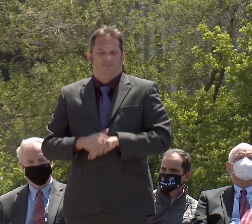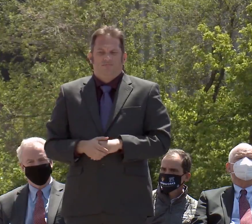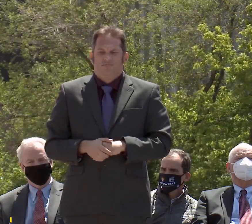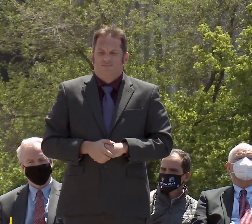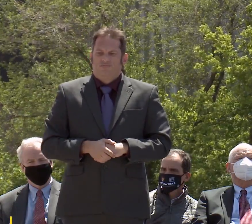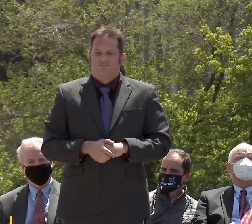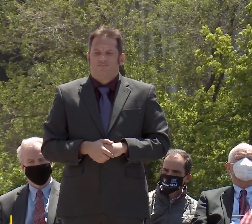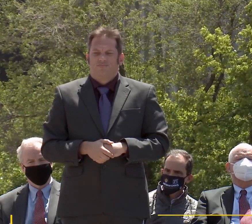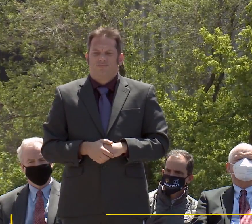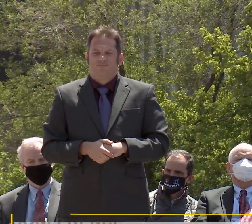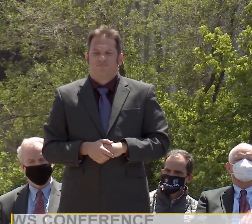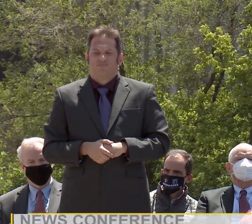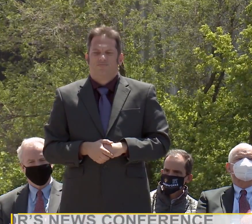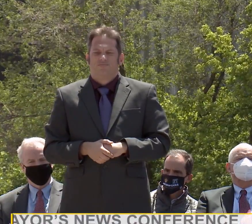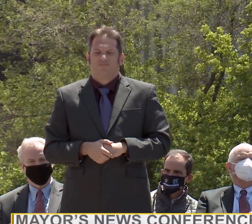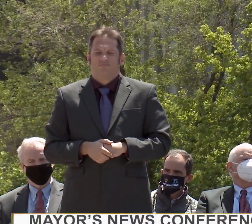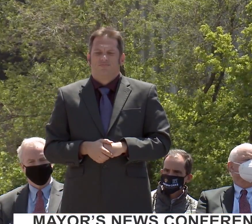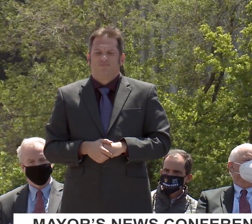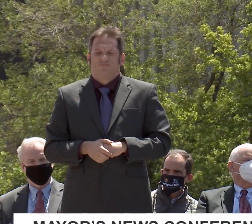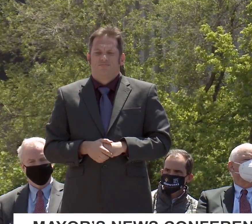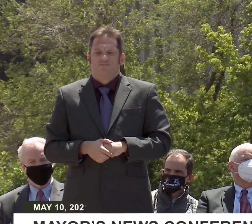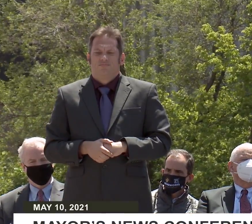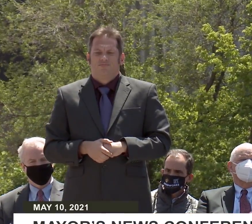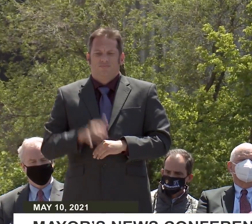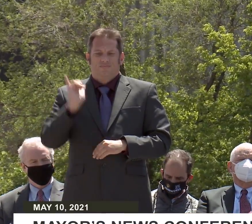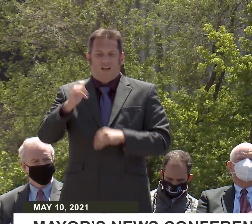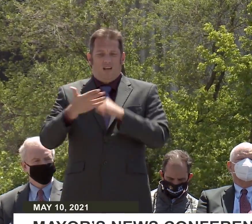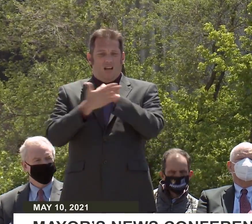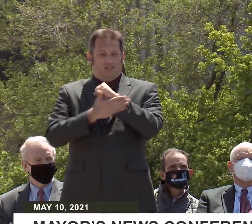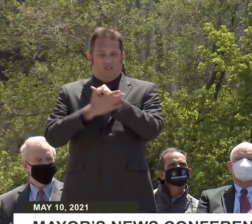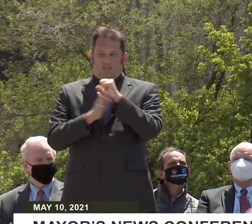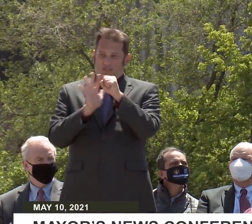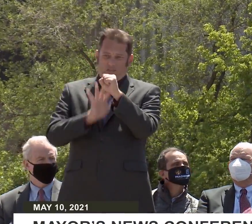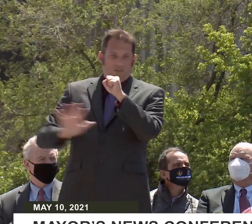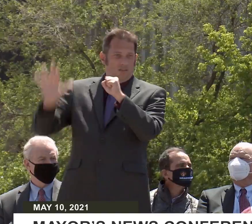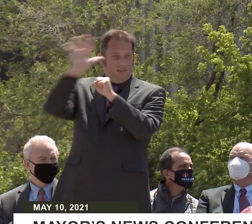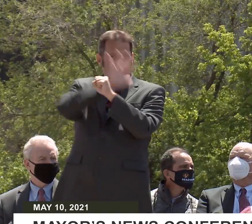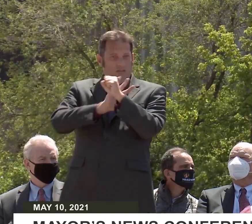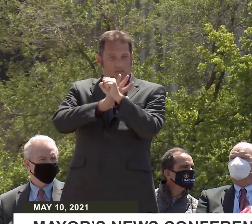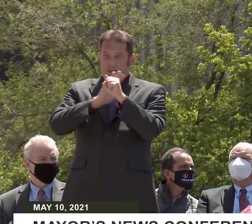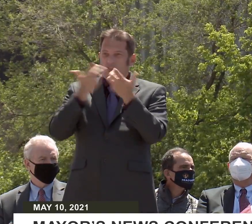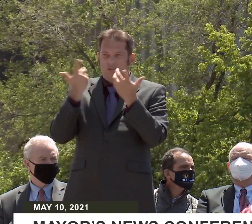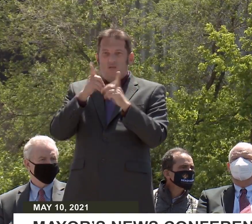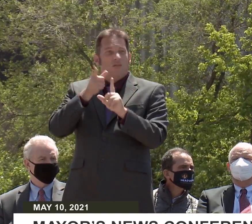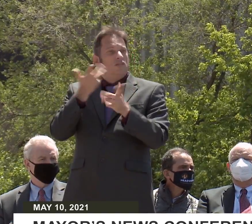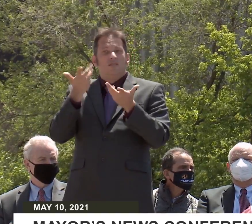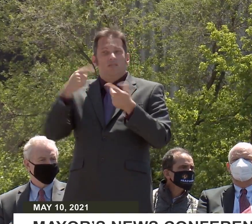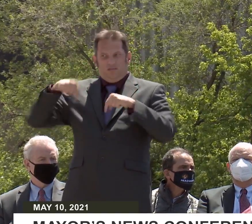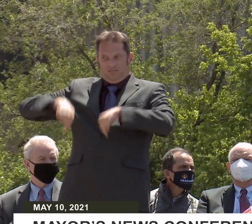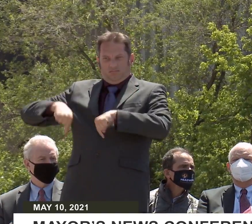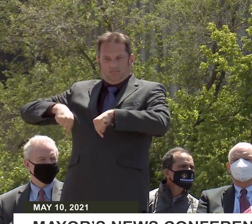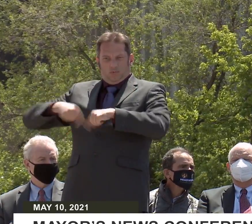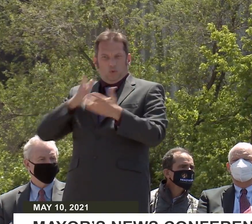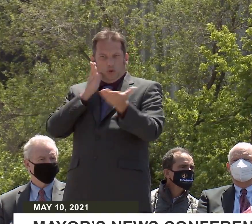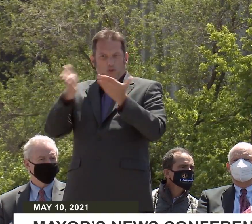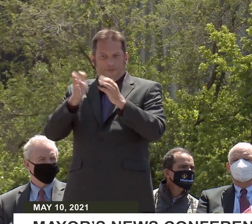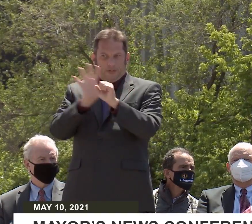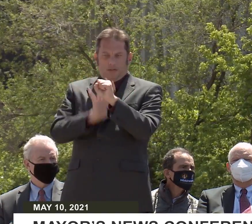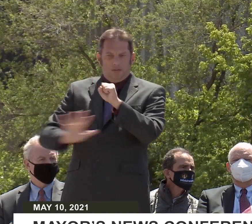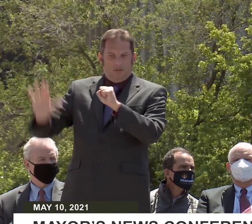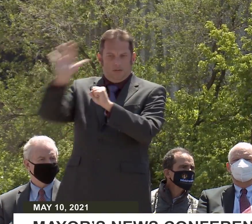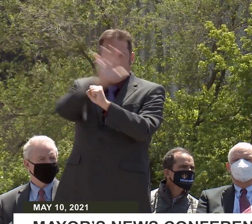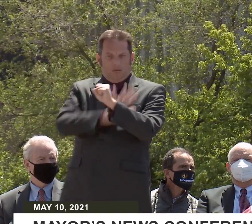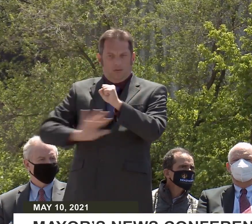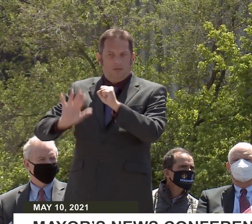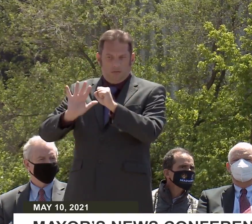City and County are going to be served by this plant. Simply put, Headworks is a game changer for the Baltimore region. And